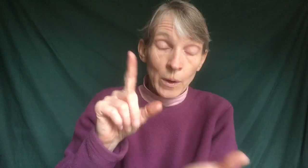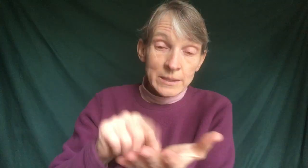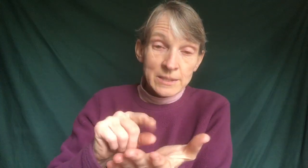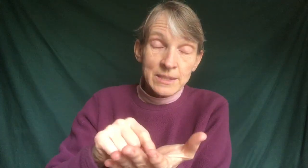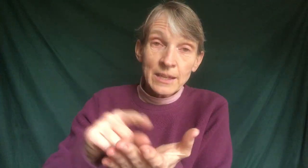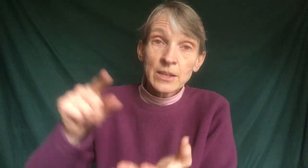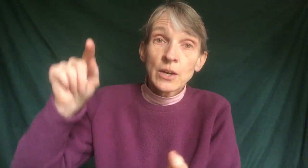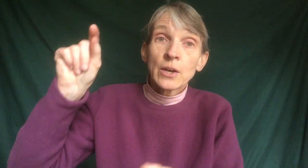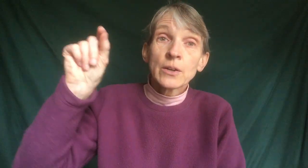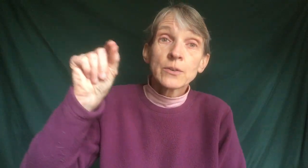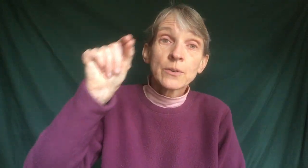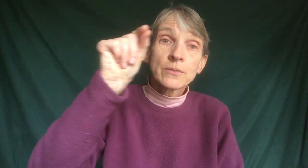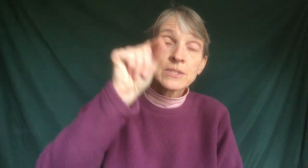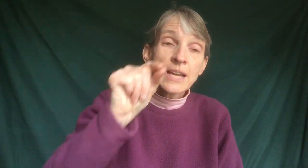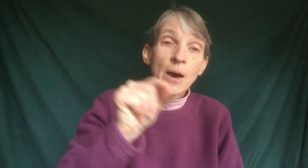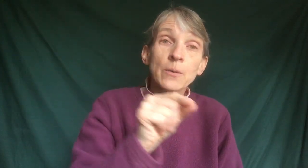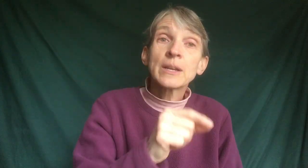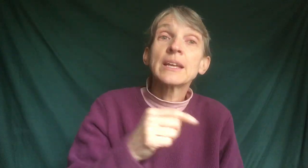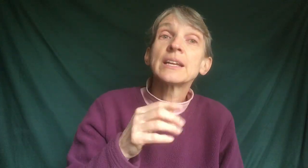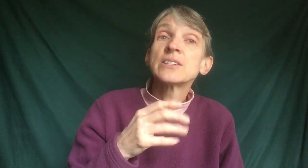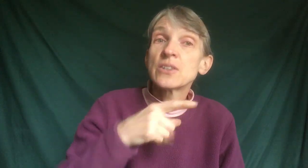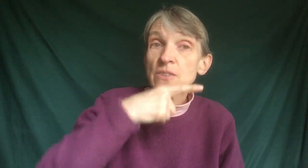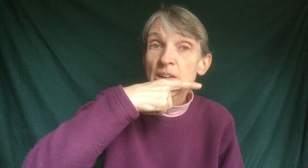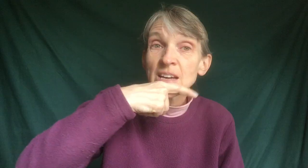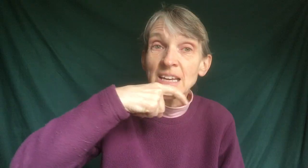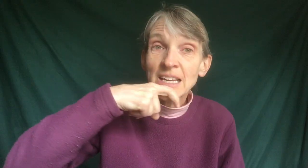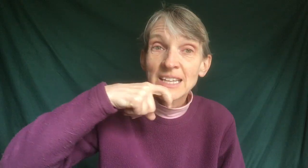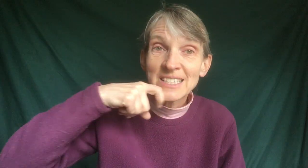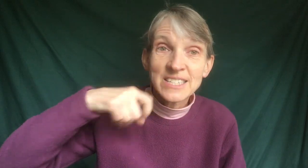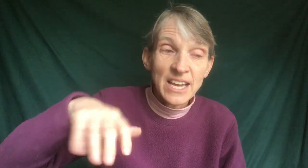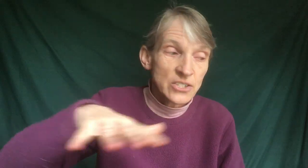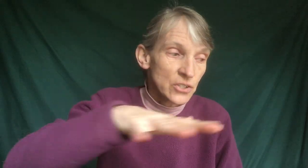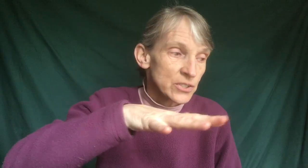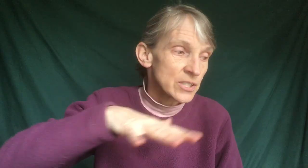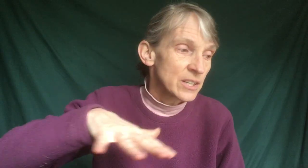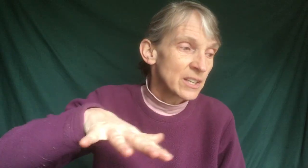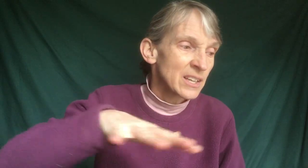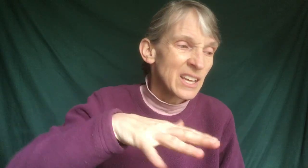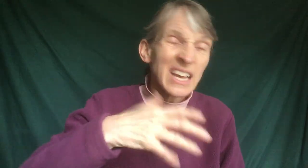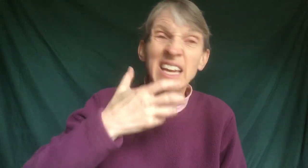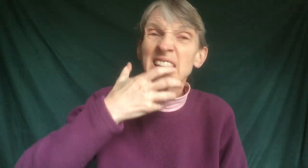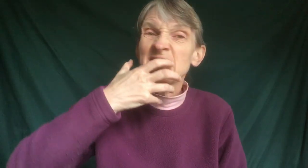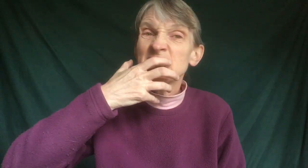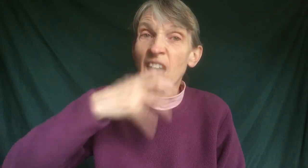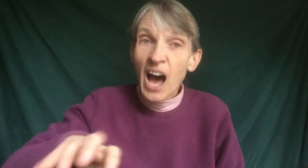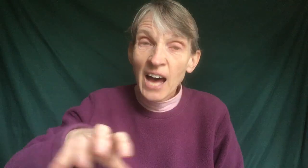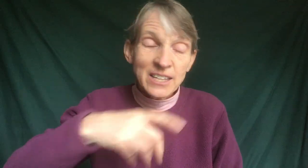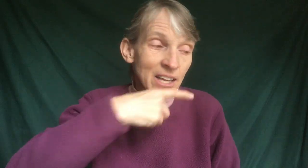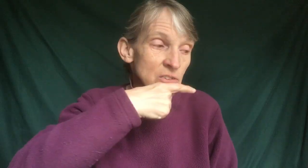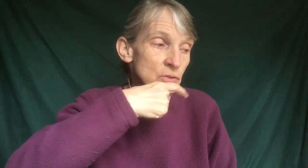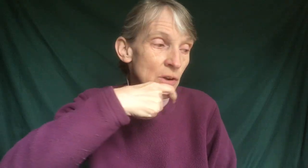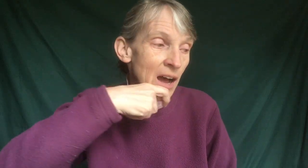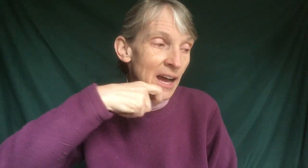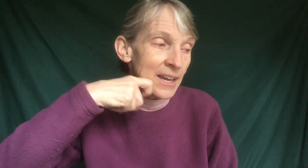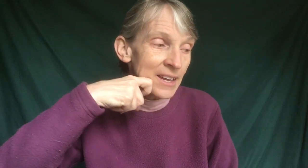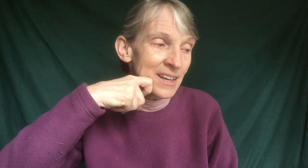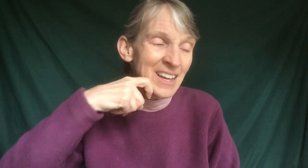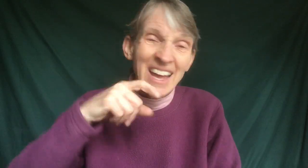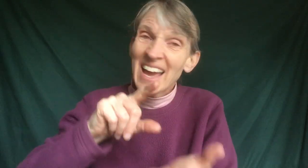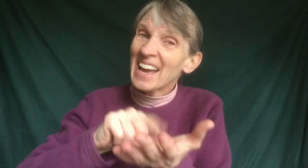One seed drifts down into the desert. It is hot and dry, and